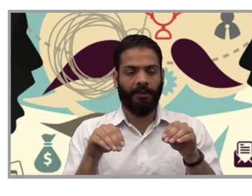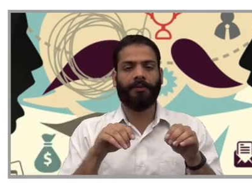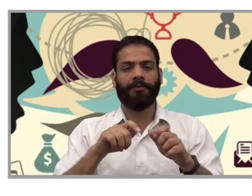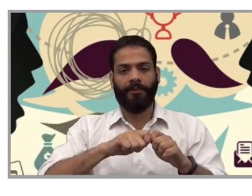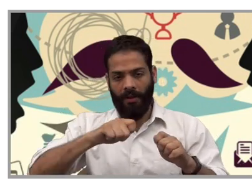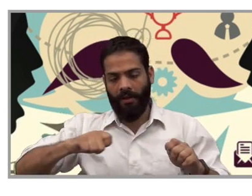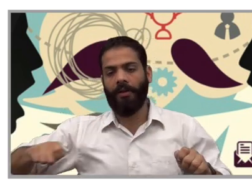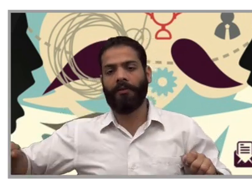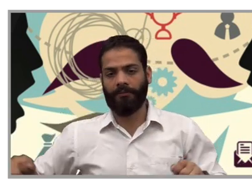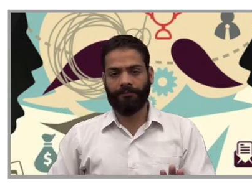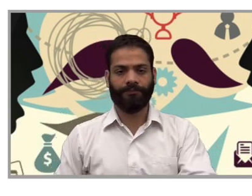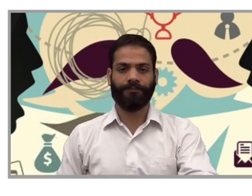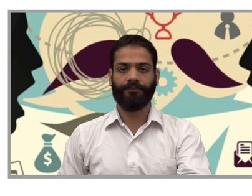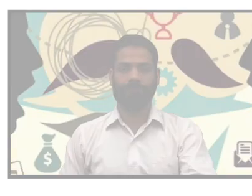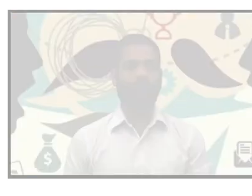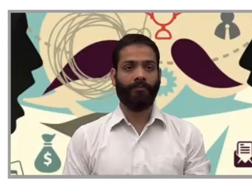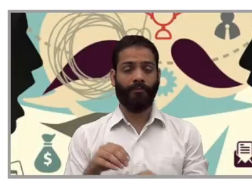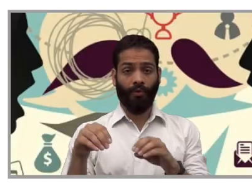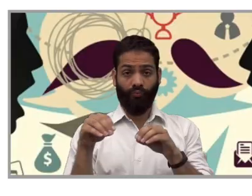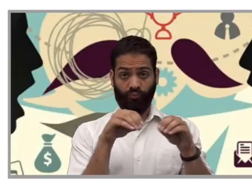of the movement of the verb.